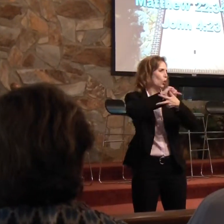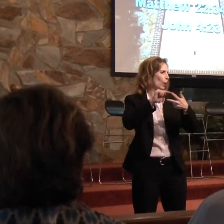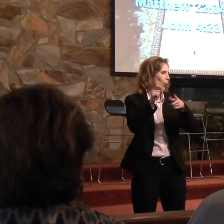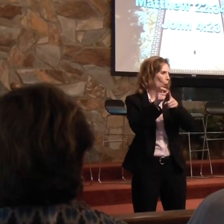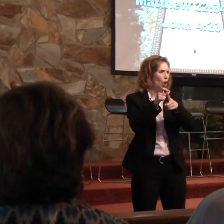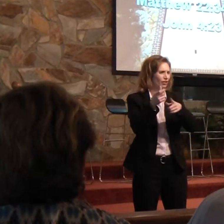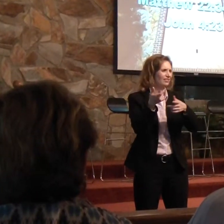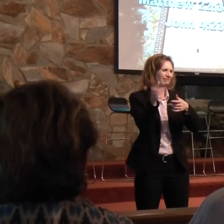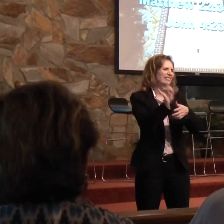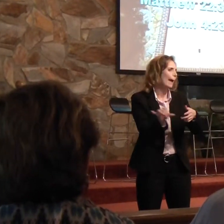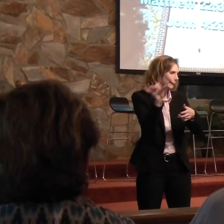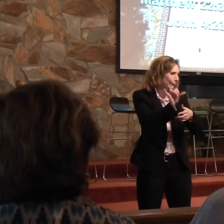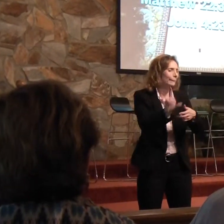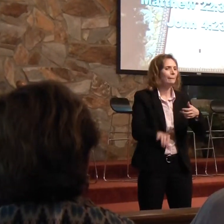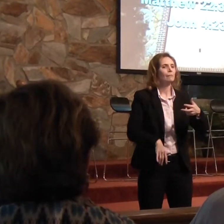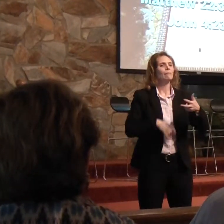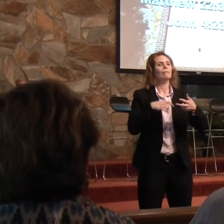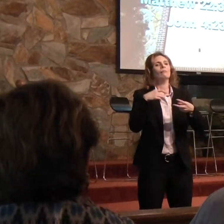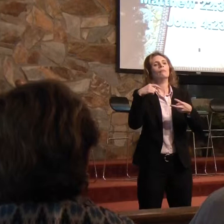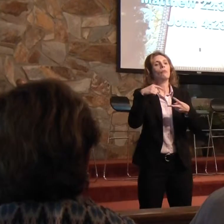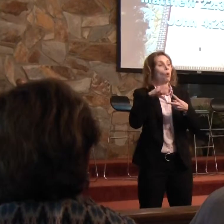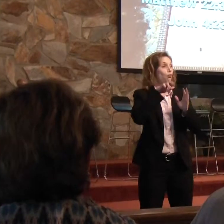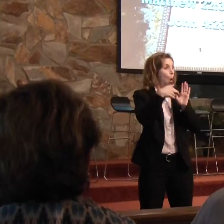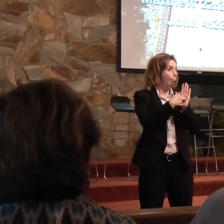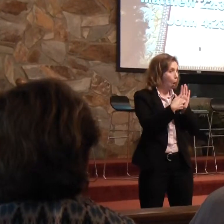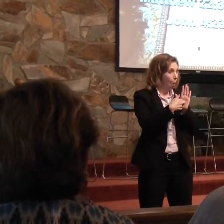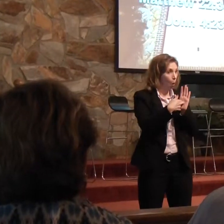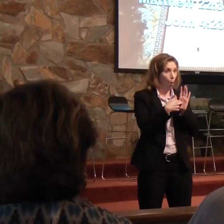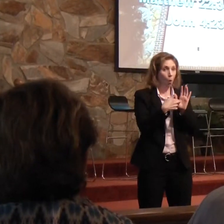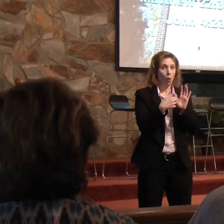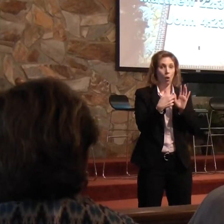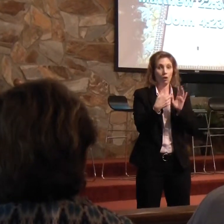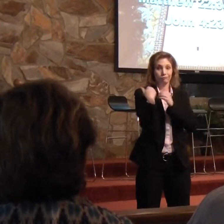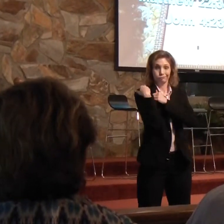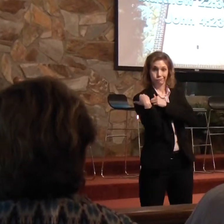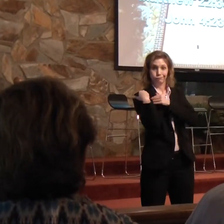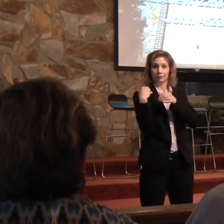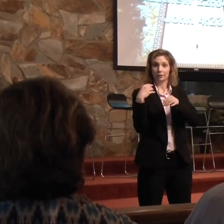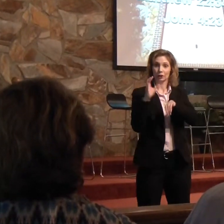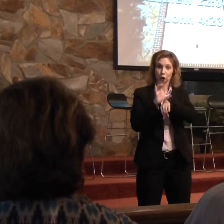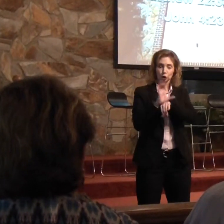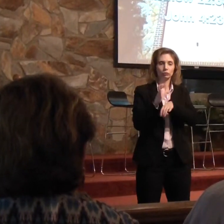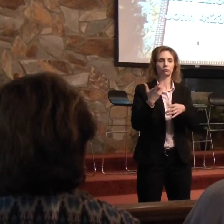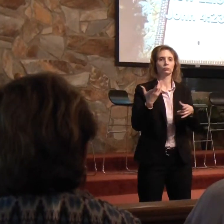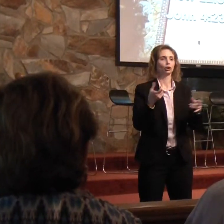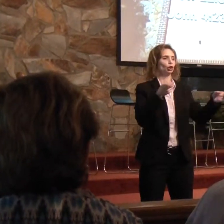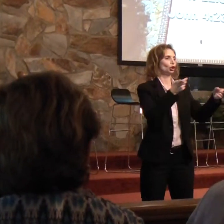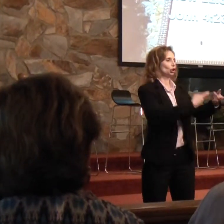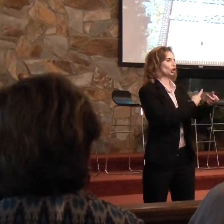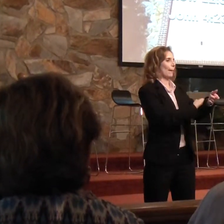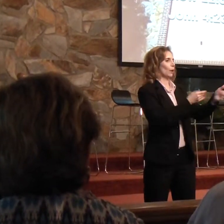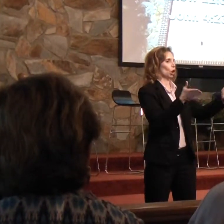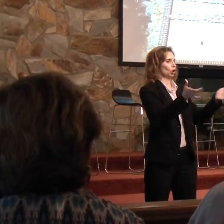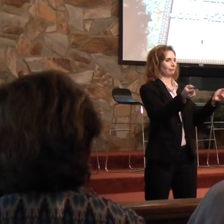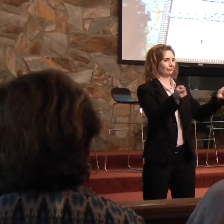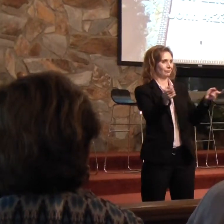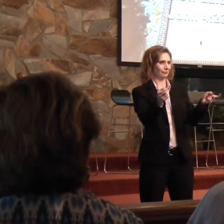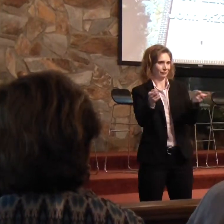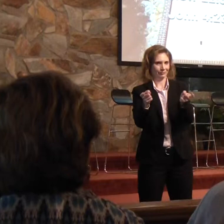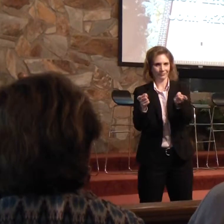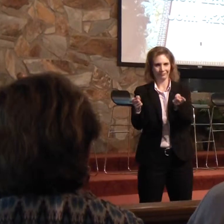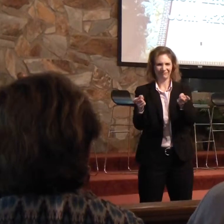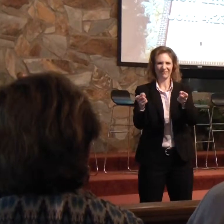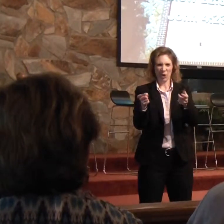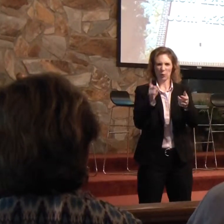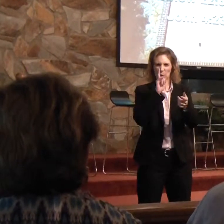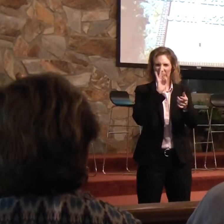And the role of the pastor is to shepherd the flock of God. They are to serve as